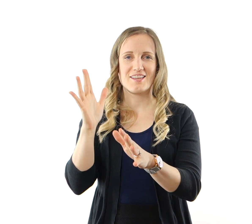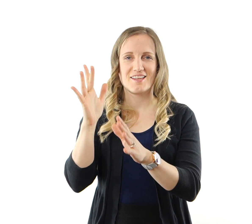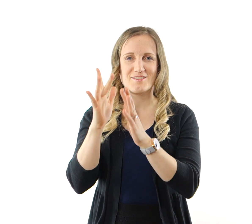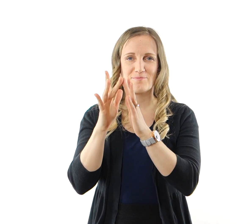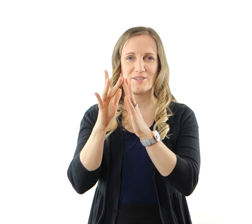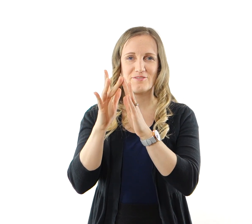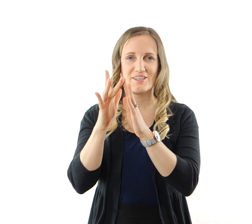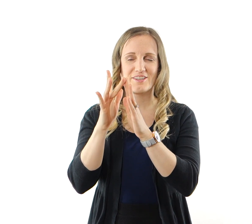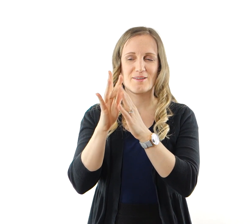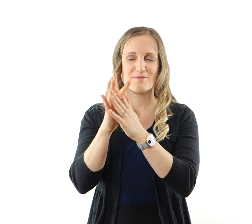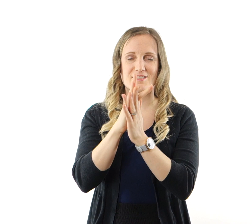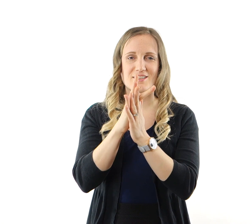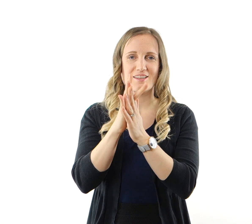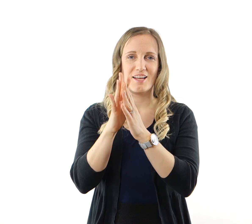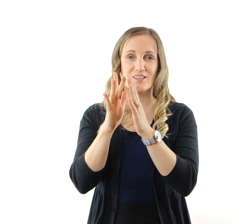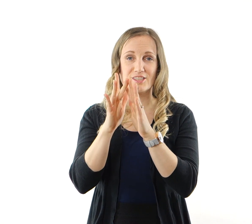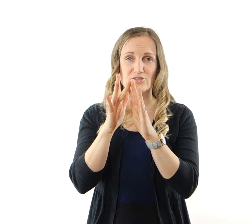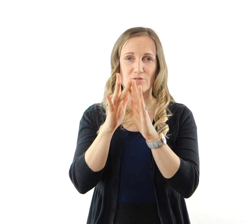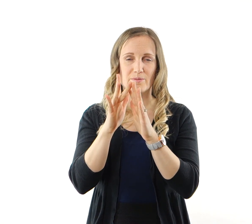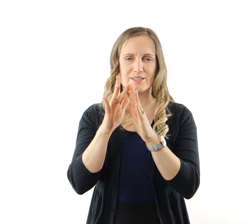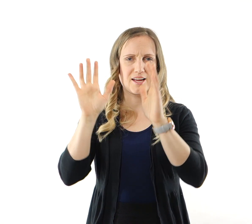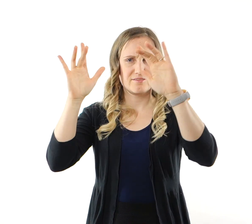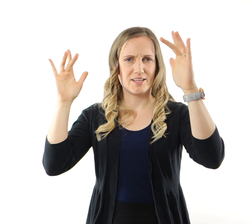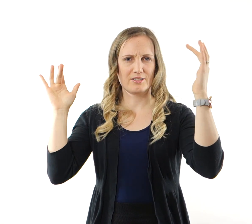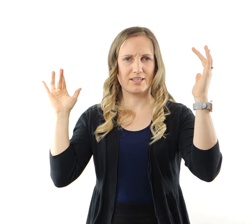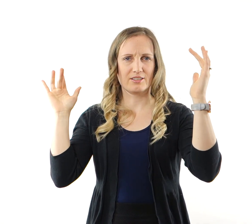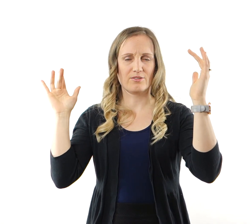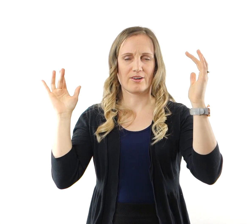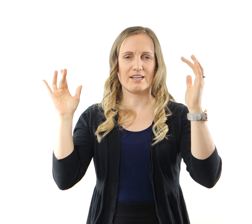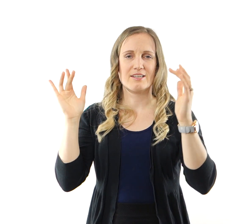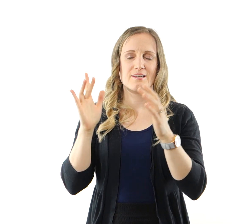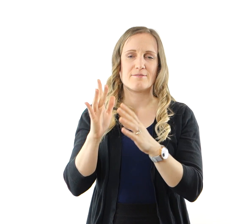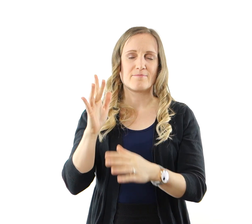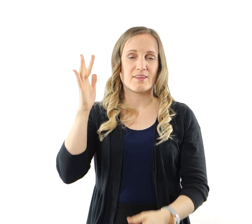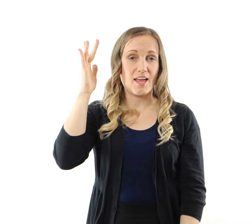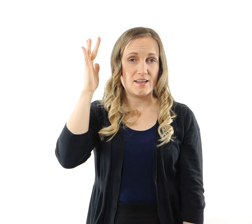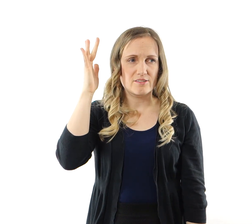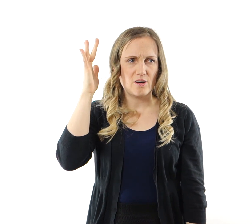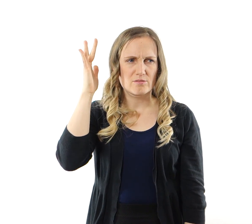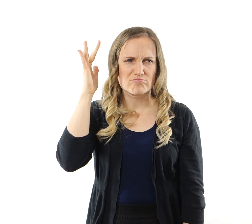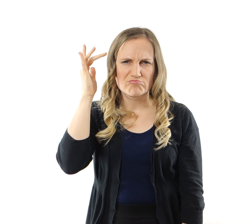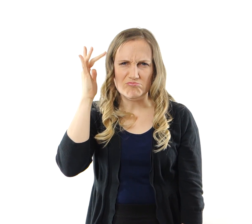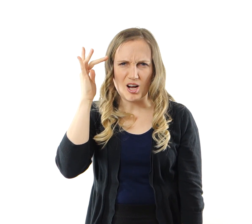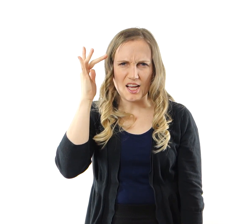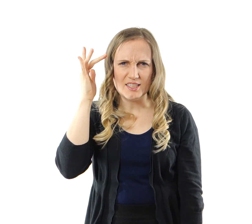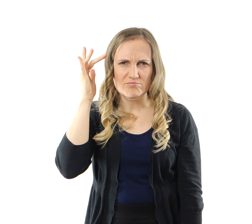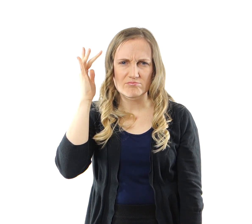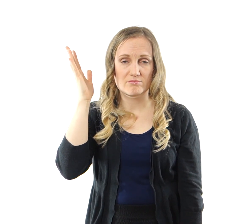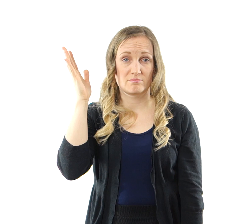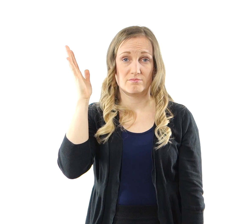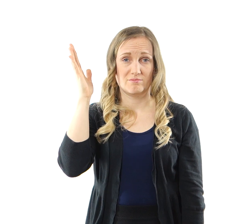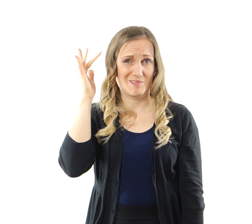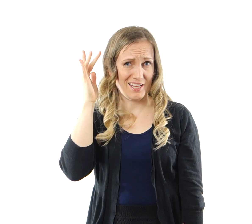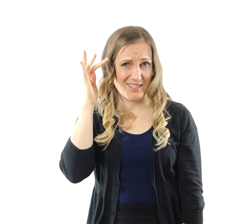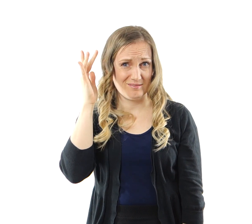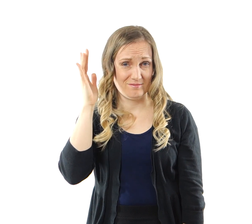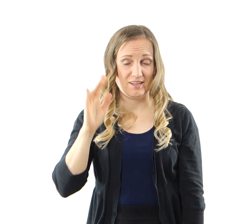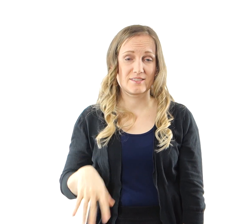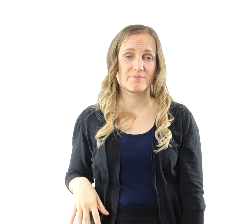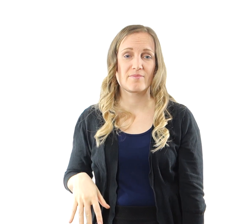again, middle finger comes a little forward, kind of like in glory, and you go, why? Why? Right?